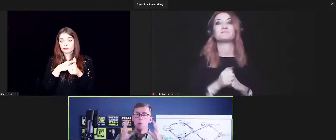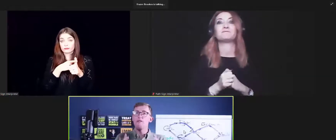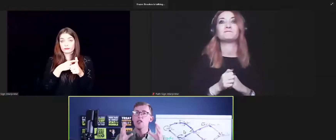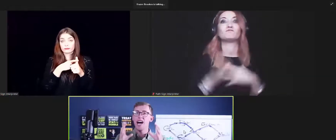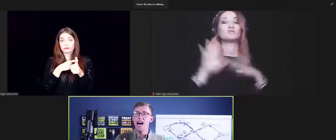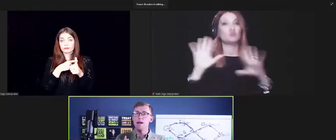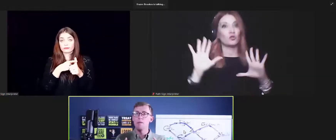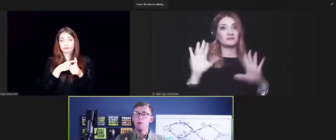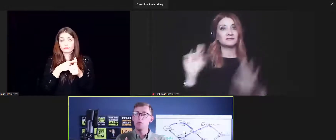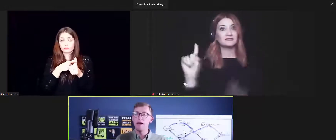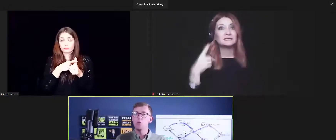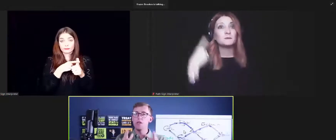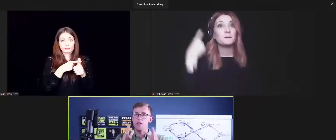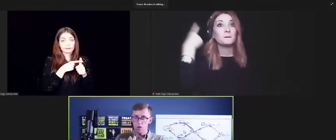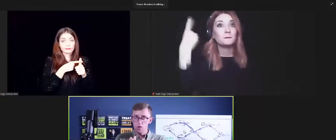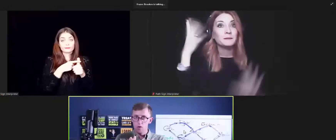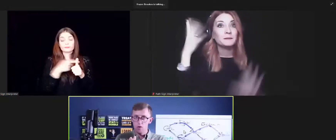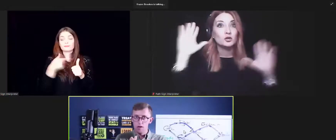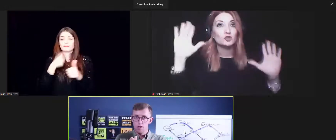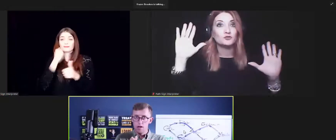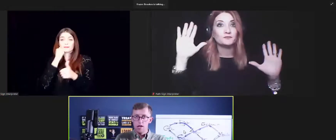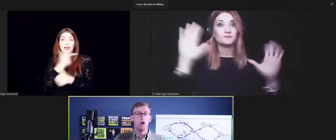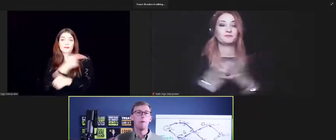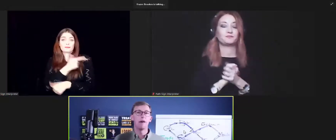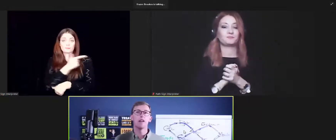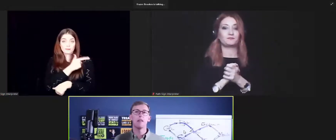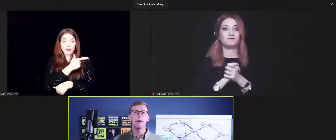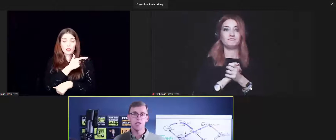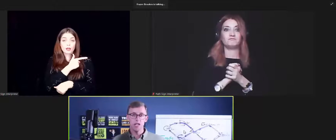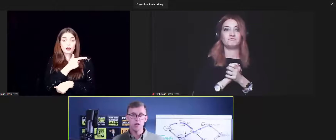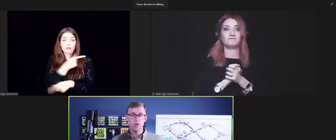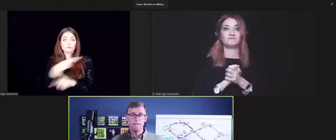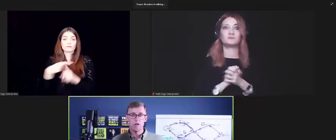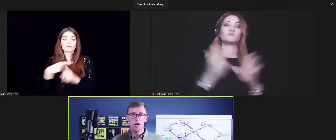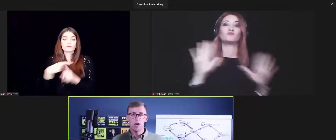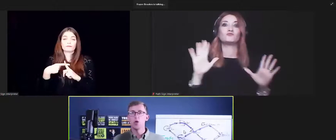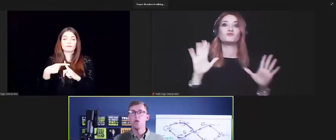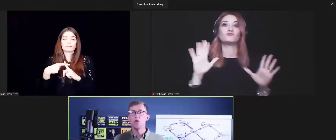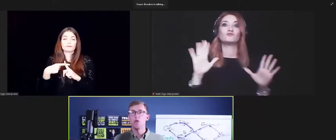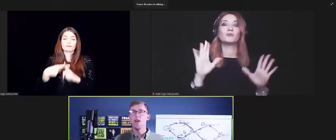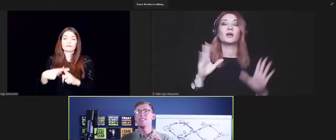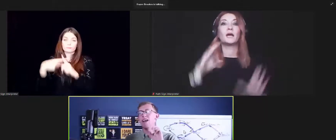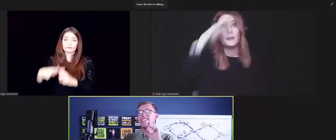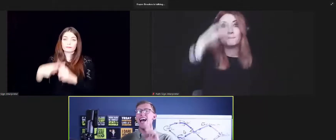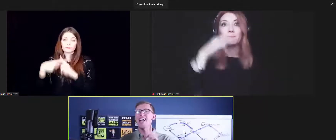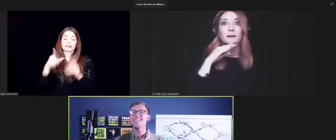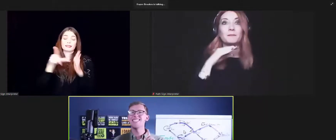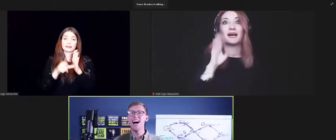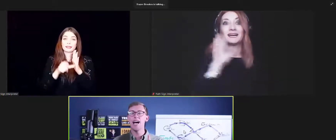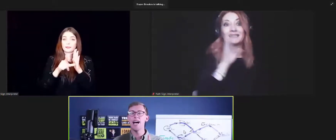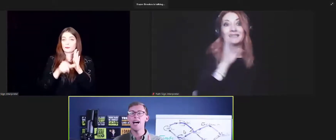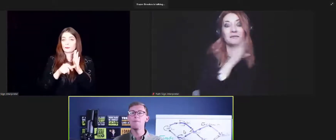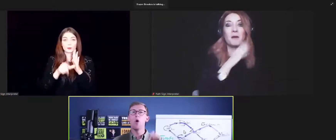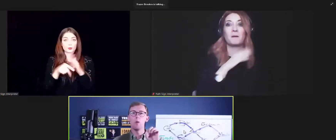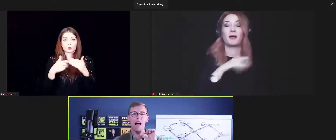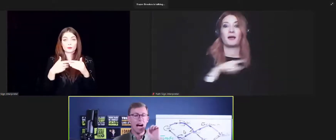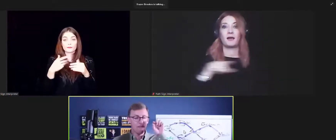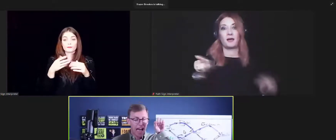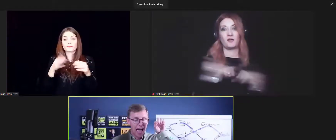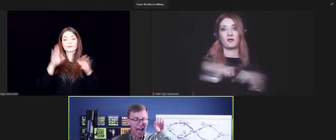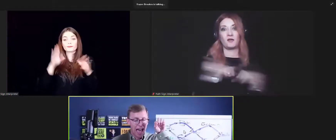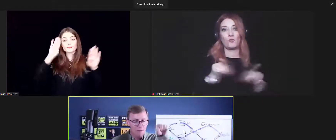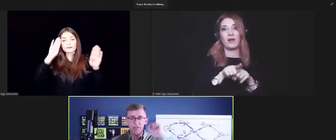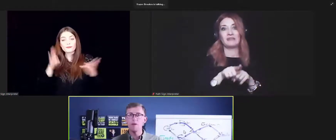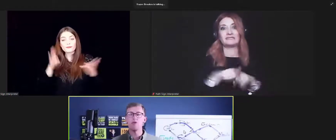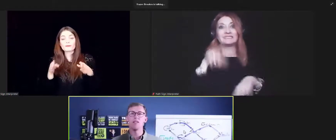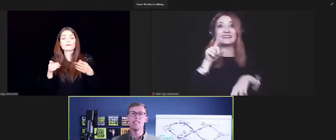our time that we spend with you to build the business so that in 10 years' time, we will have everything